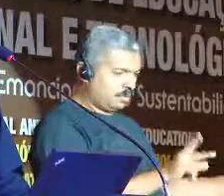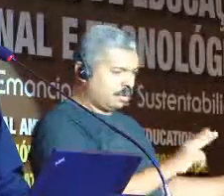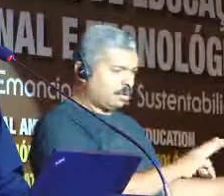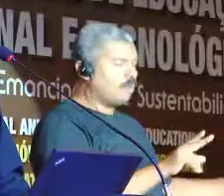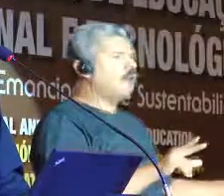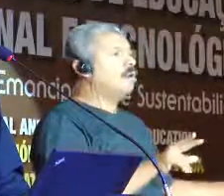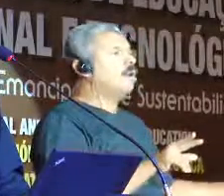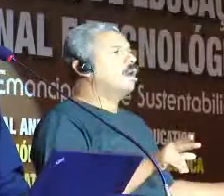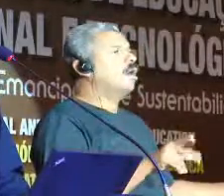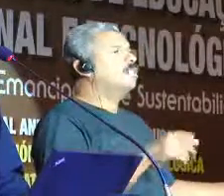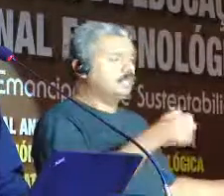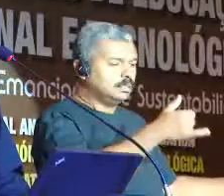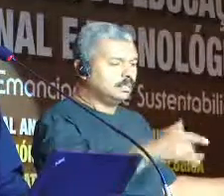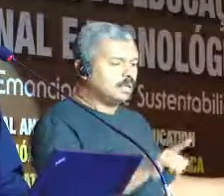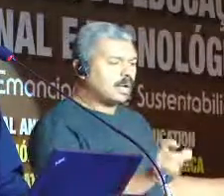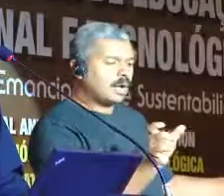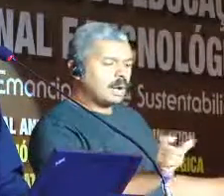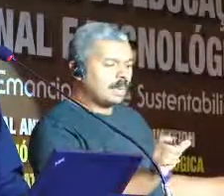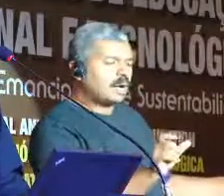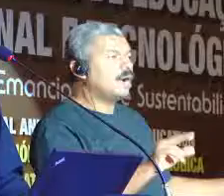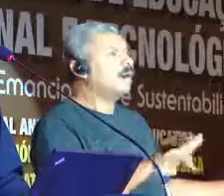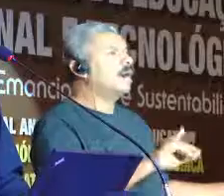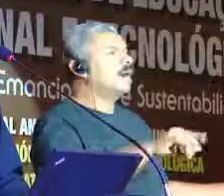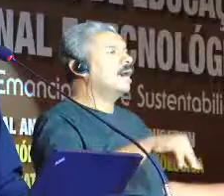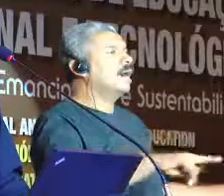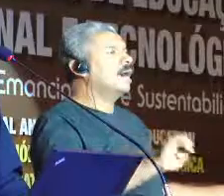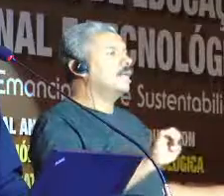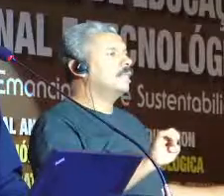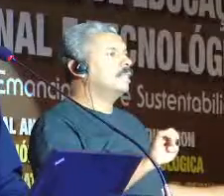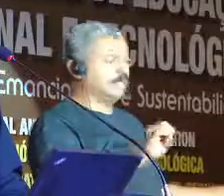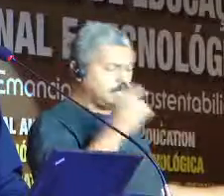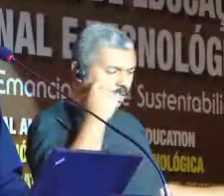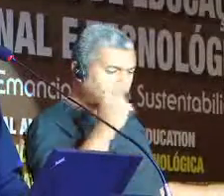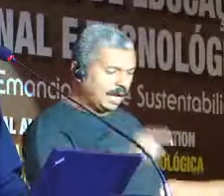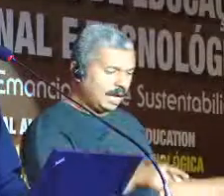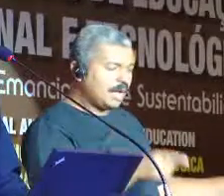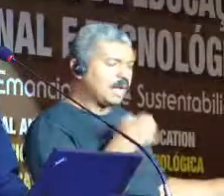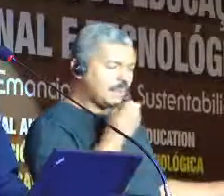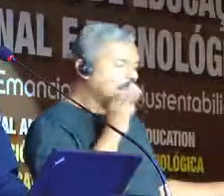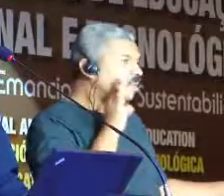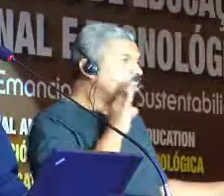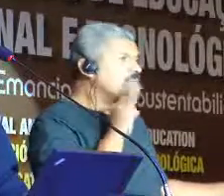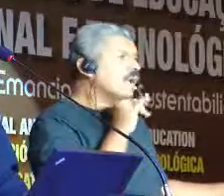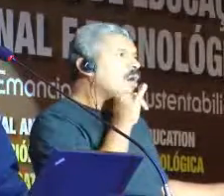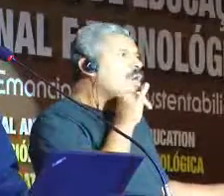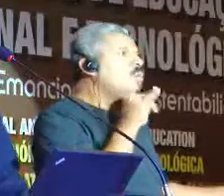itself underneath of Box, which is a hardware emulator.